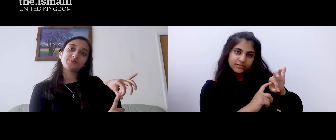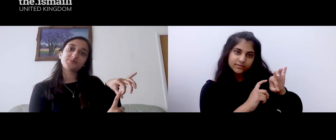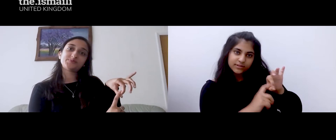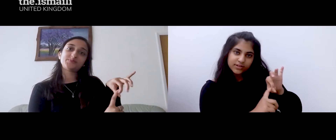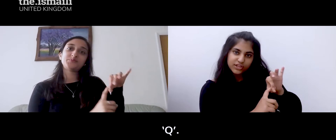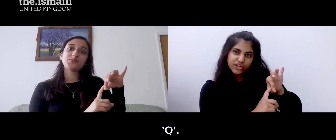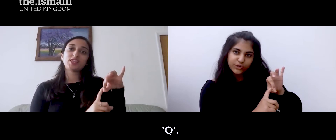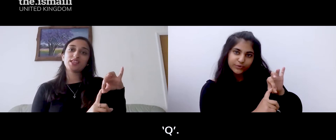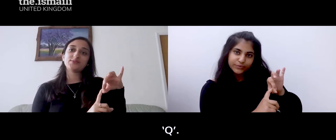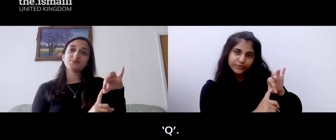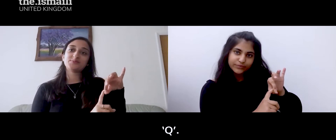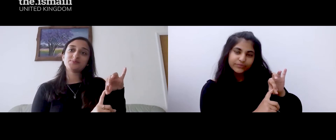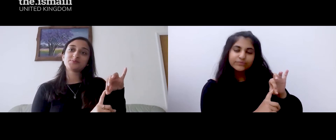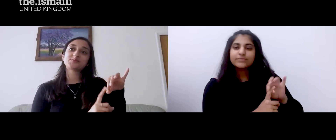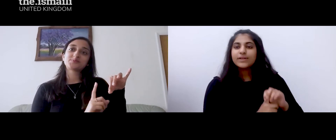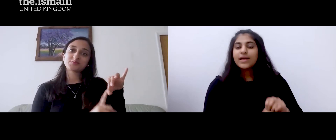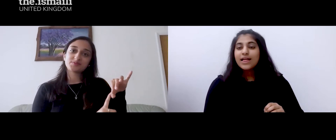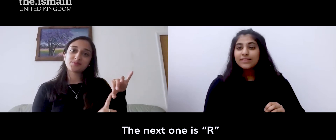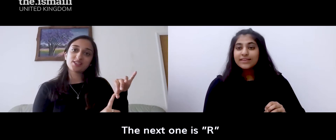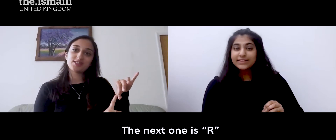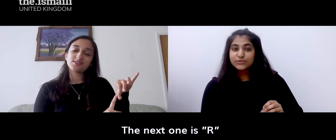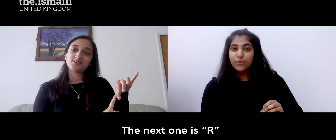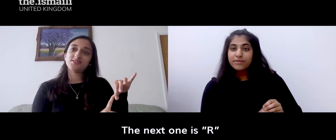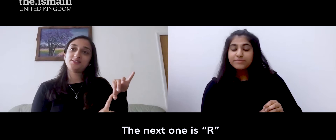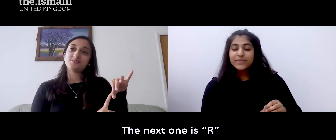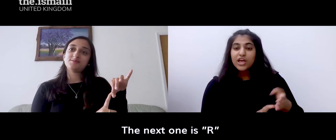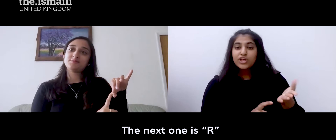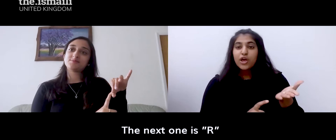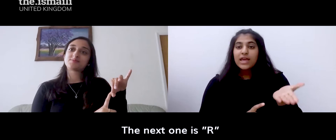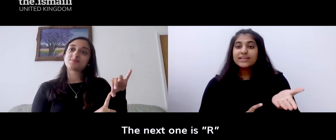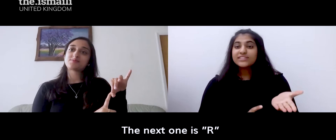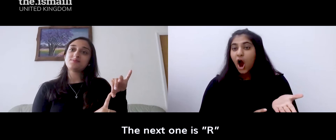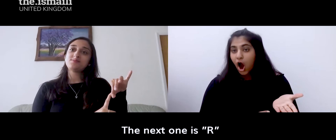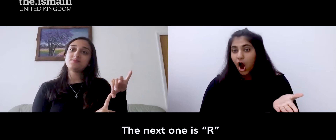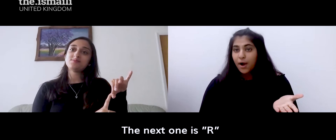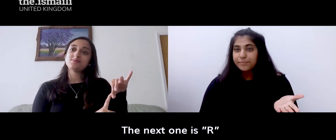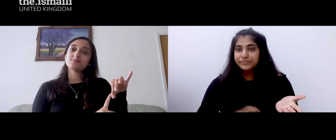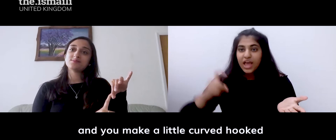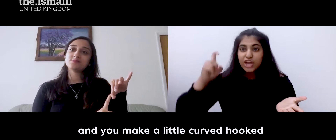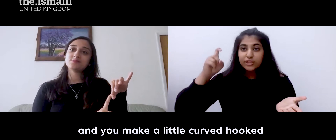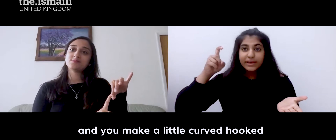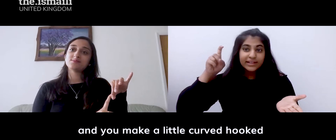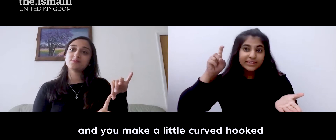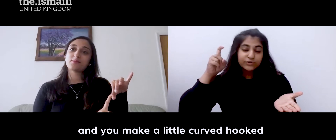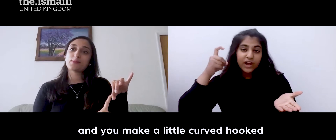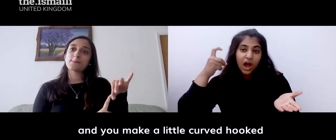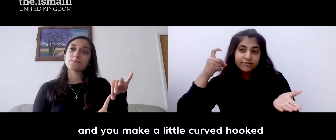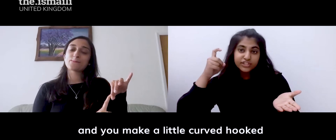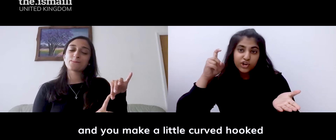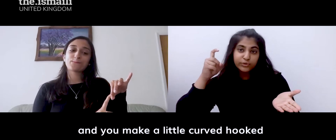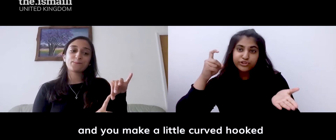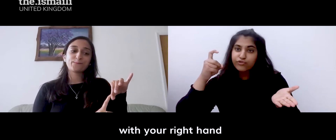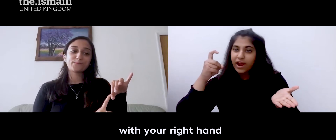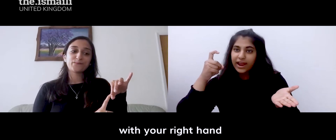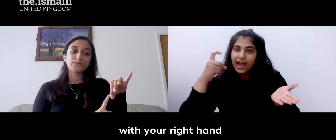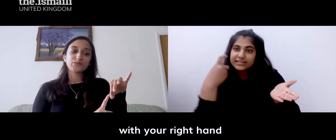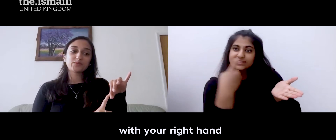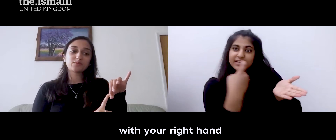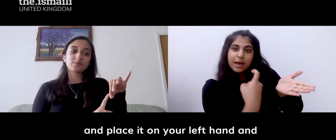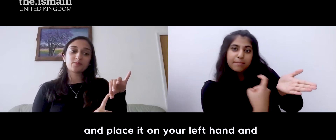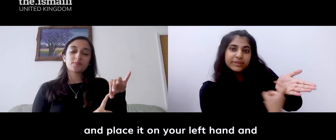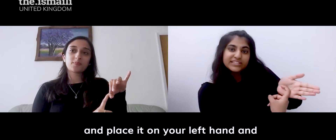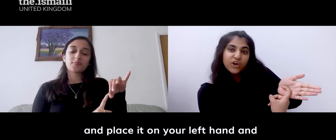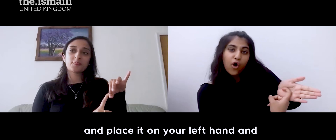Q. Q. Next one is R. And you make a little curved hook with your right